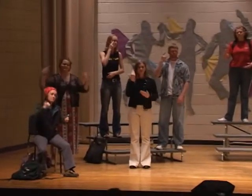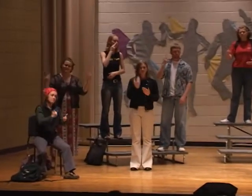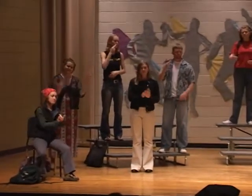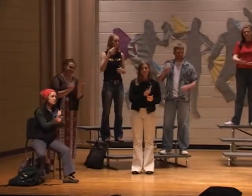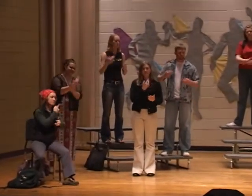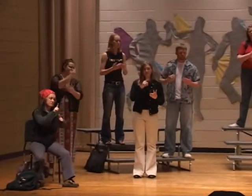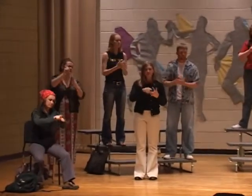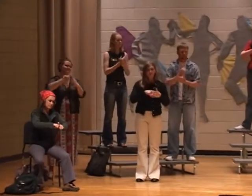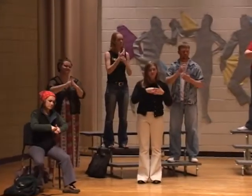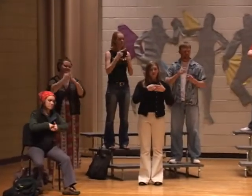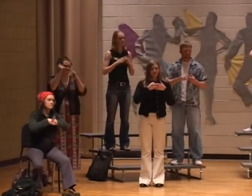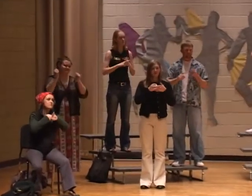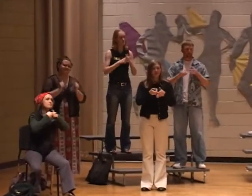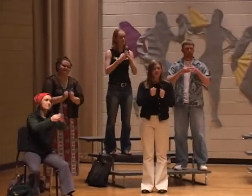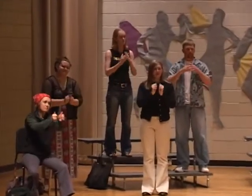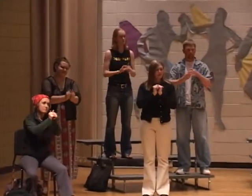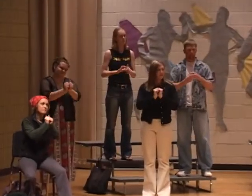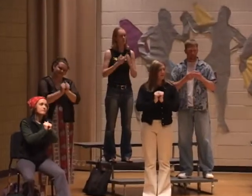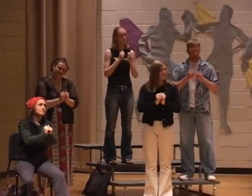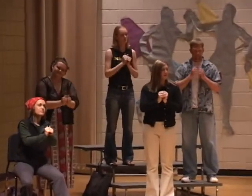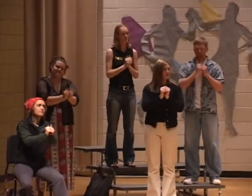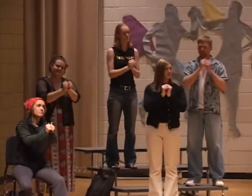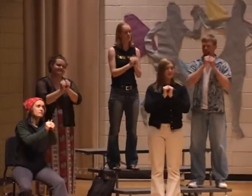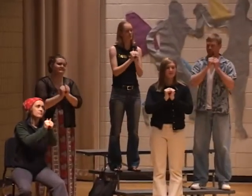standing at the beginning with you.